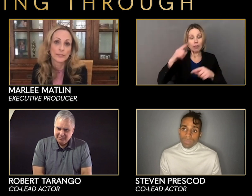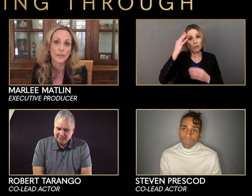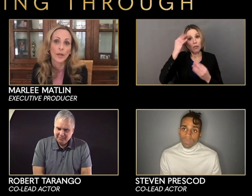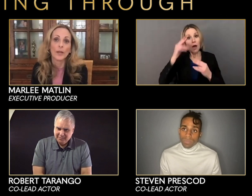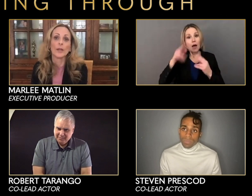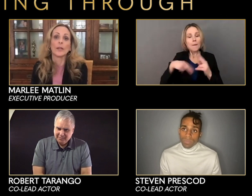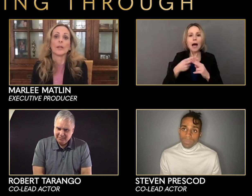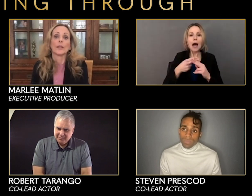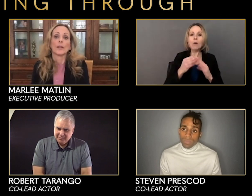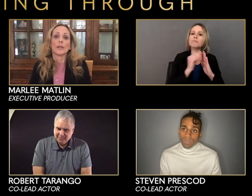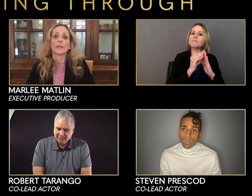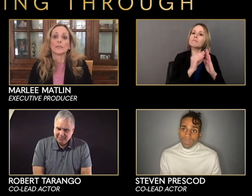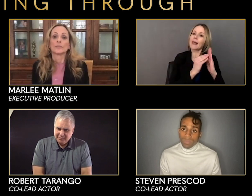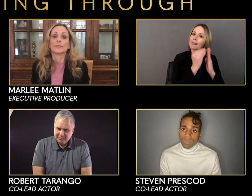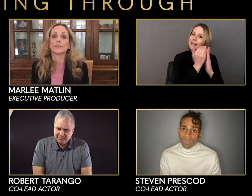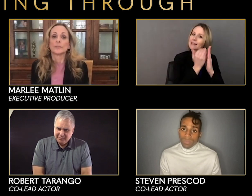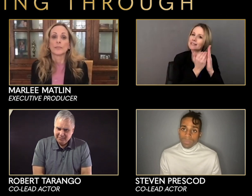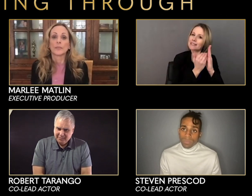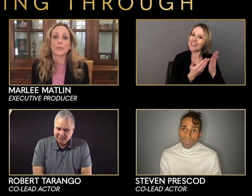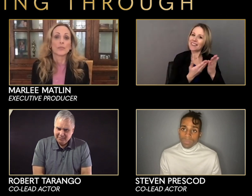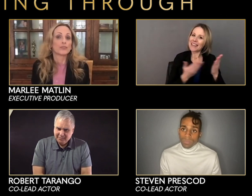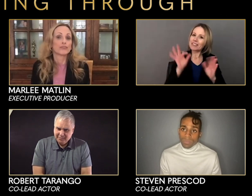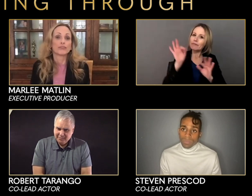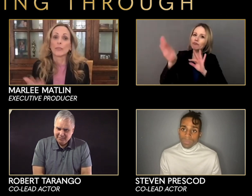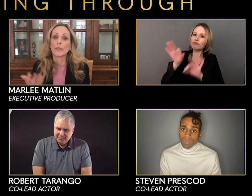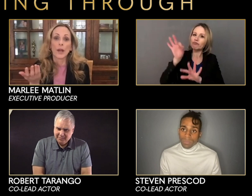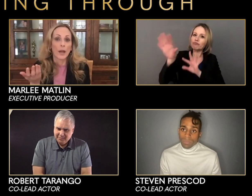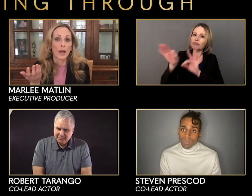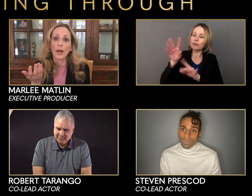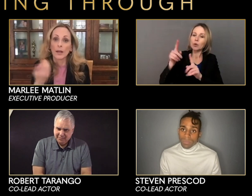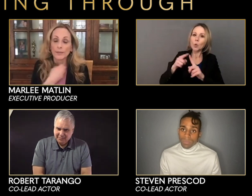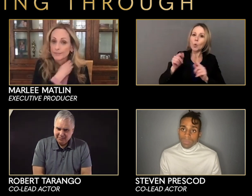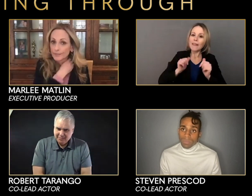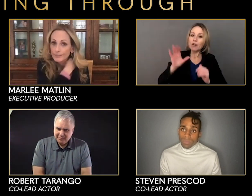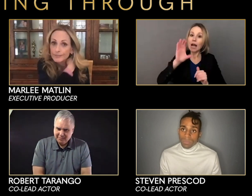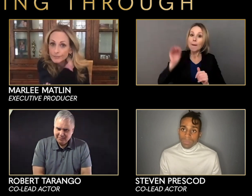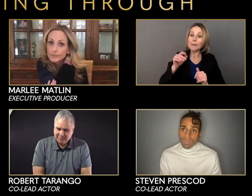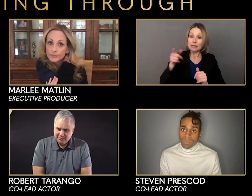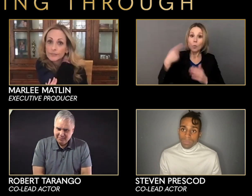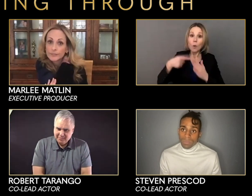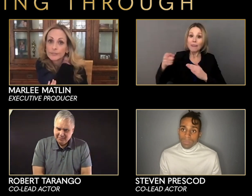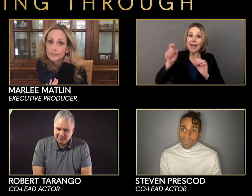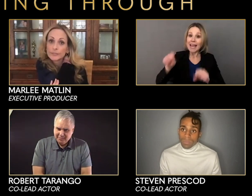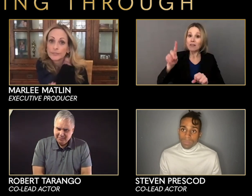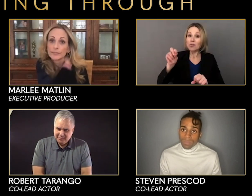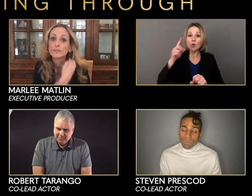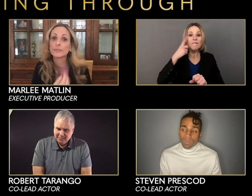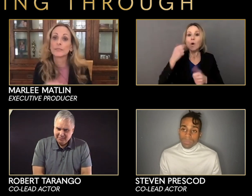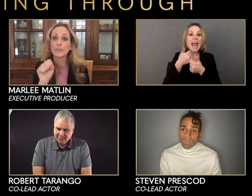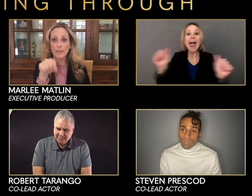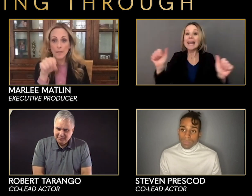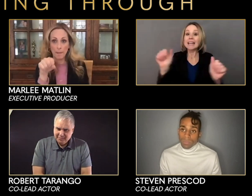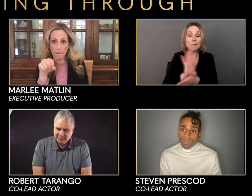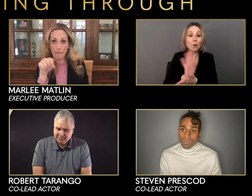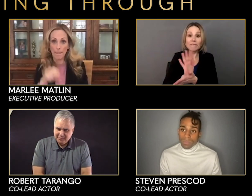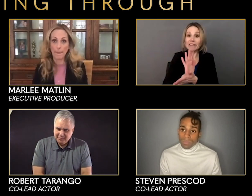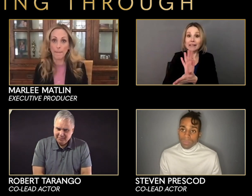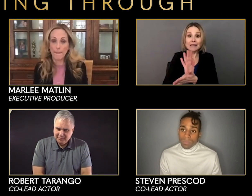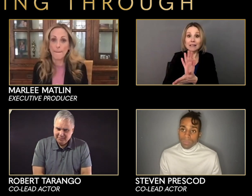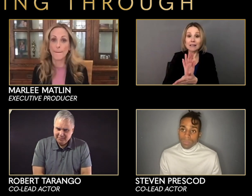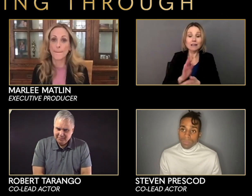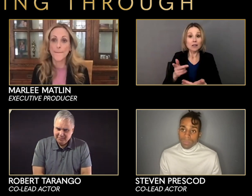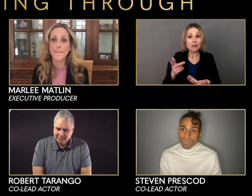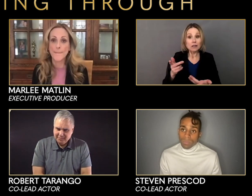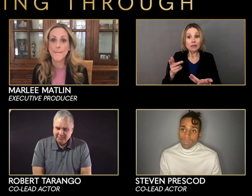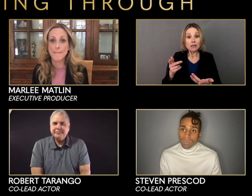things that theaters can do, whether it's for your movie or any movie that has the ability